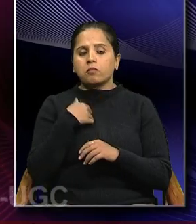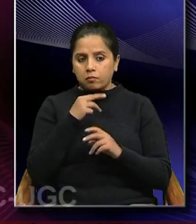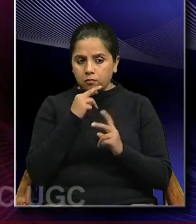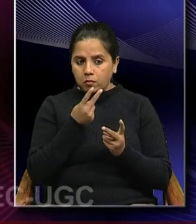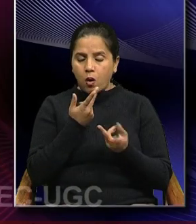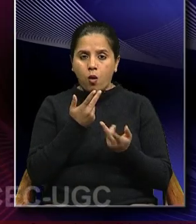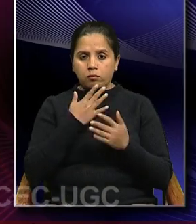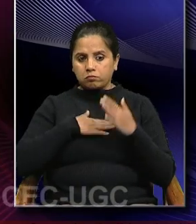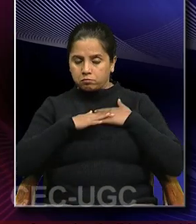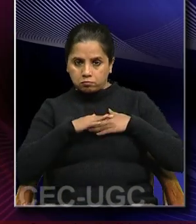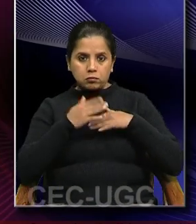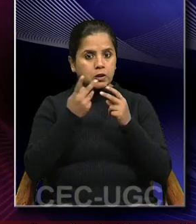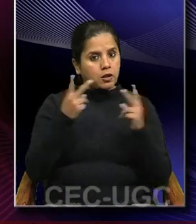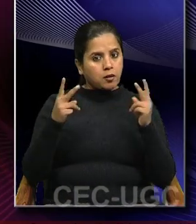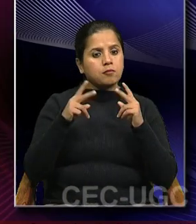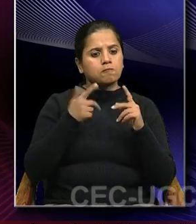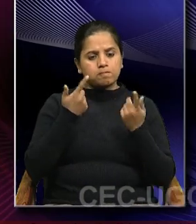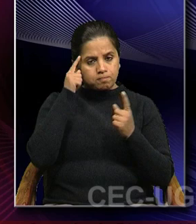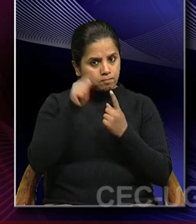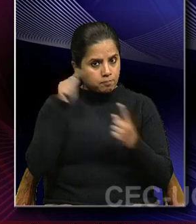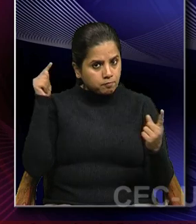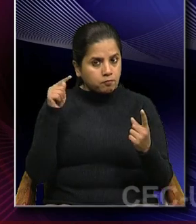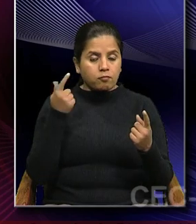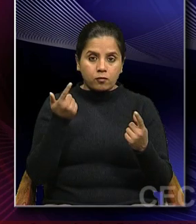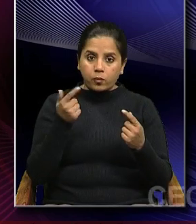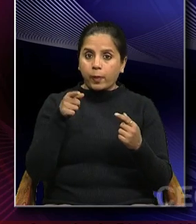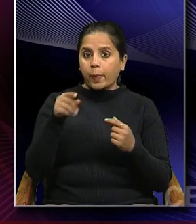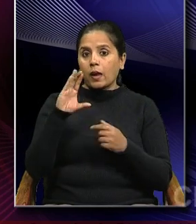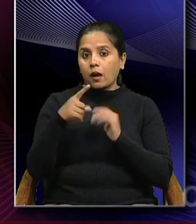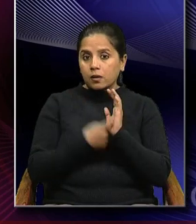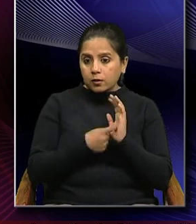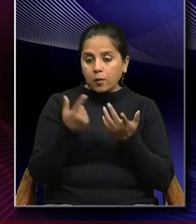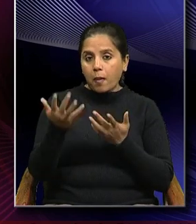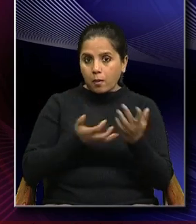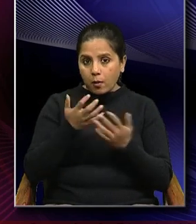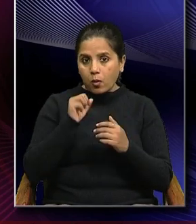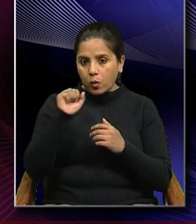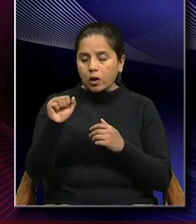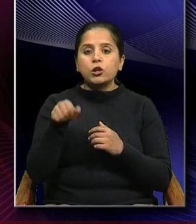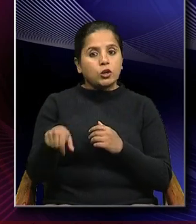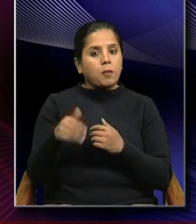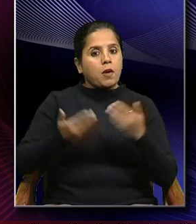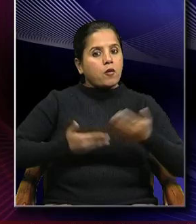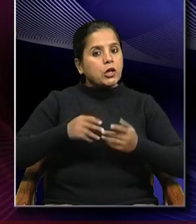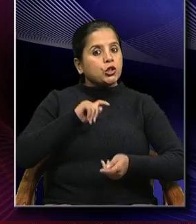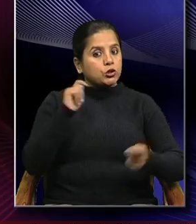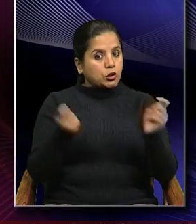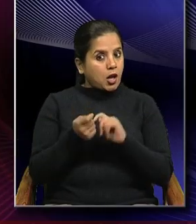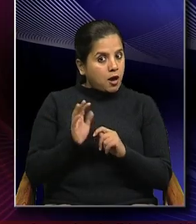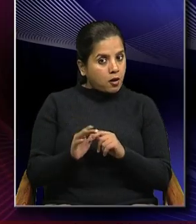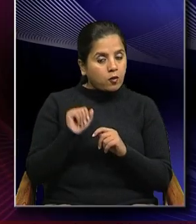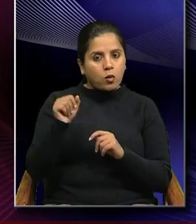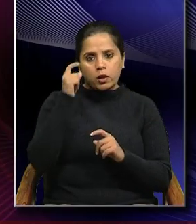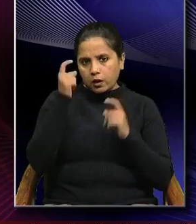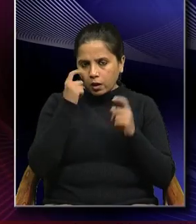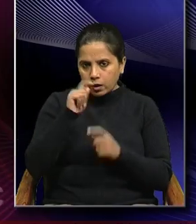that. So, this actually makes our customers, consumers very much changing in terms of their behavior, in terms of their